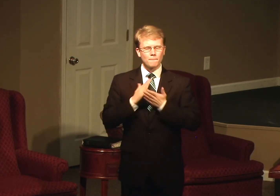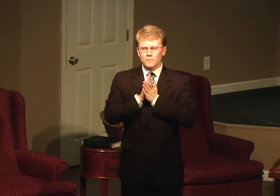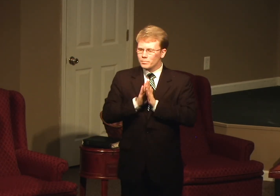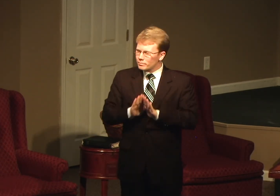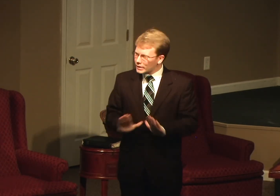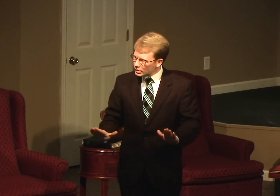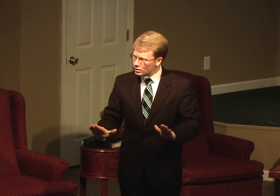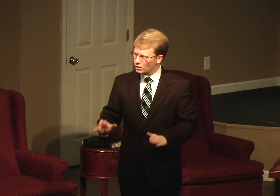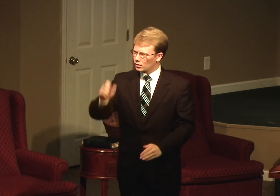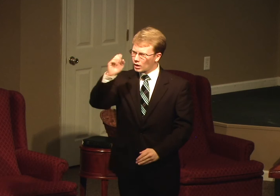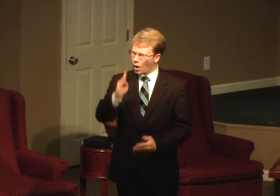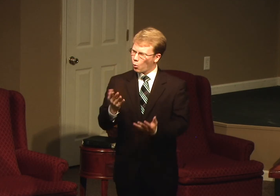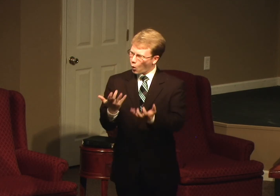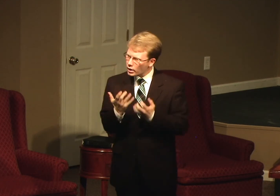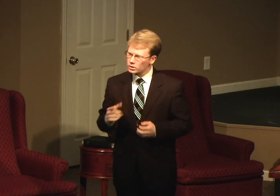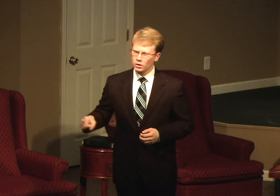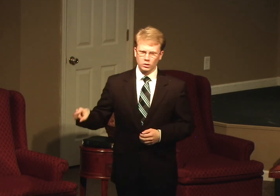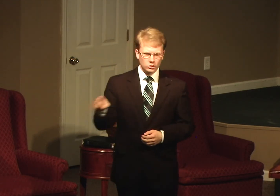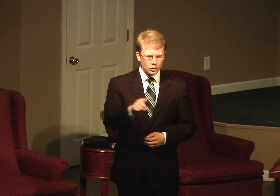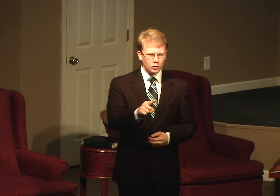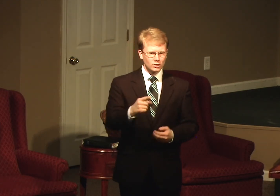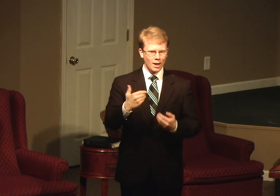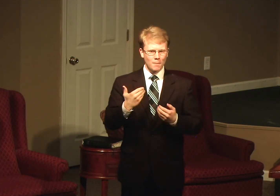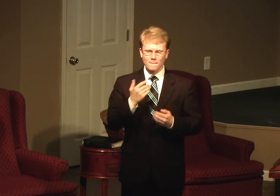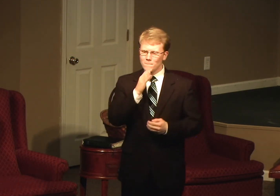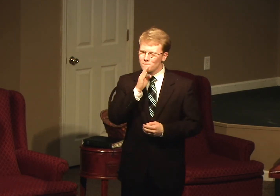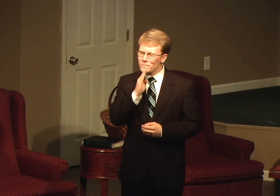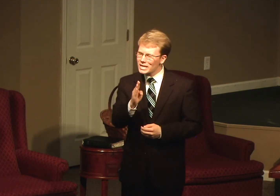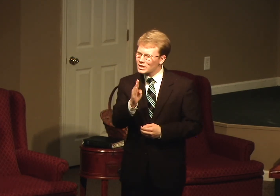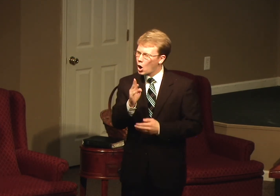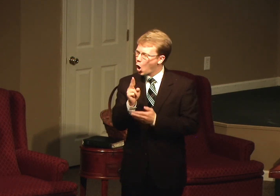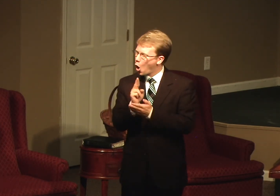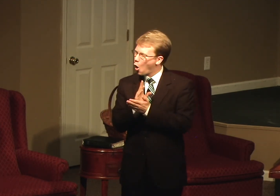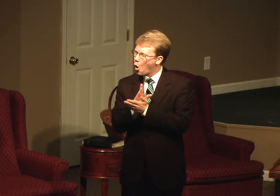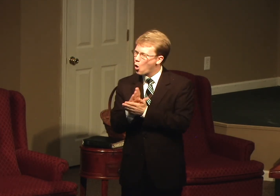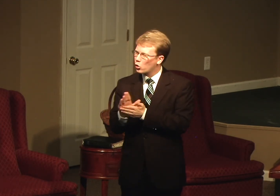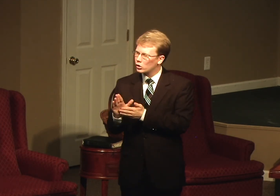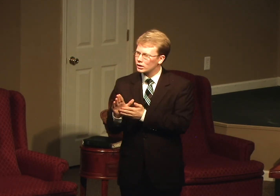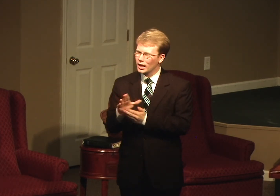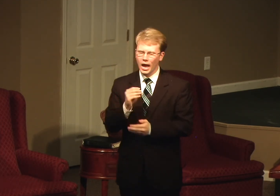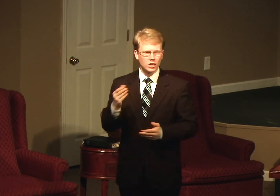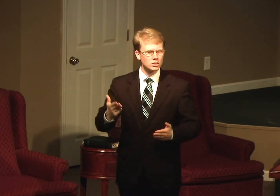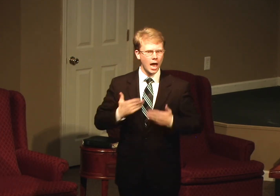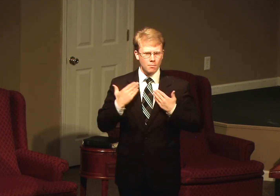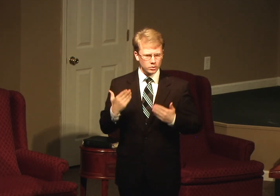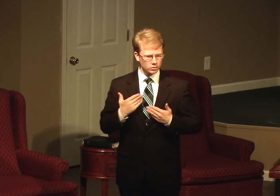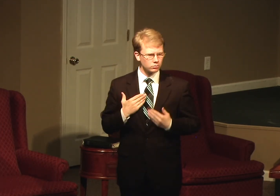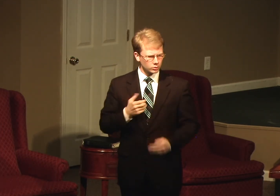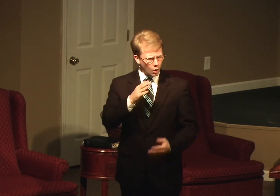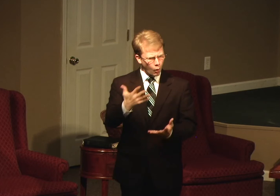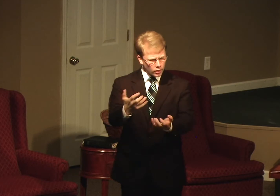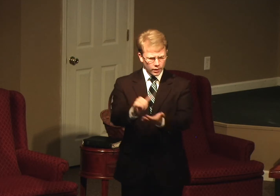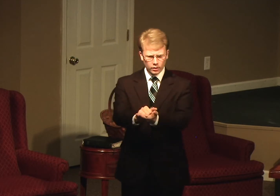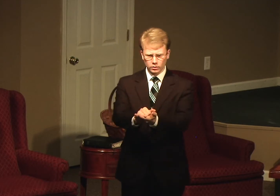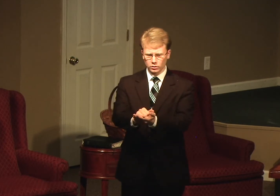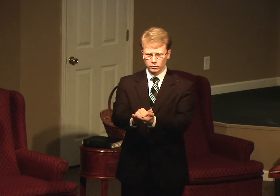want success, if you want peace, if you want to be holy, if you want to be